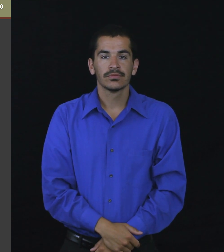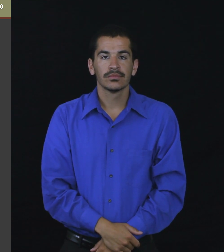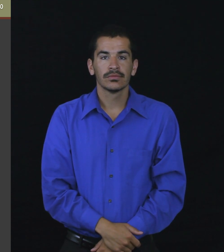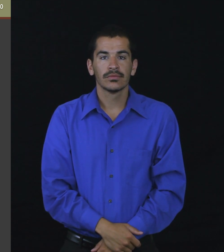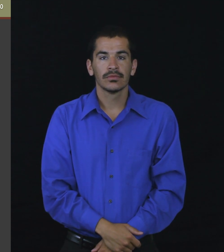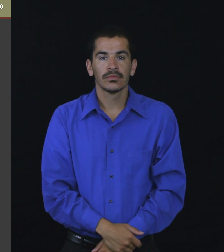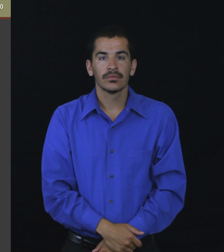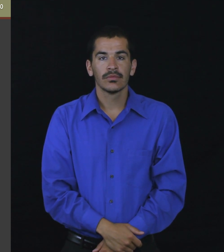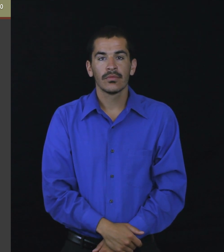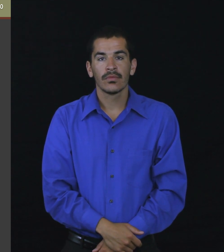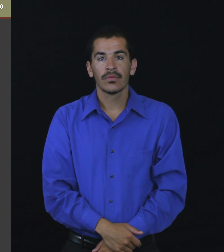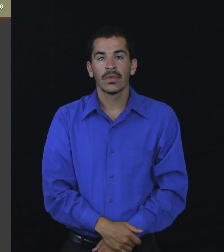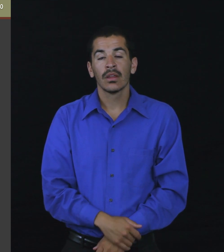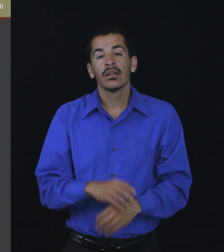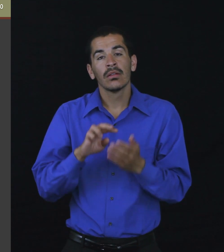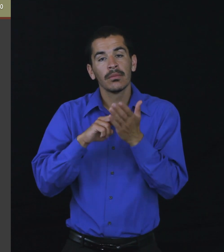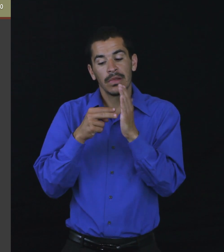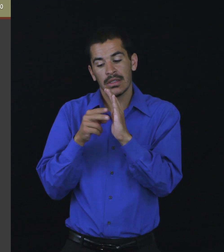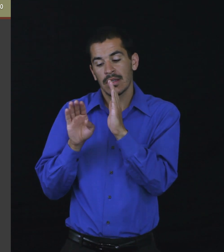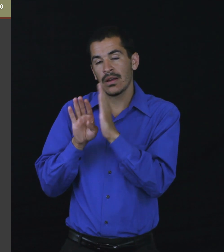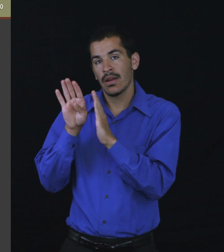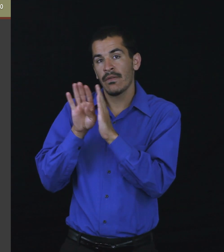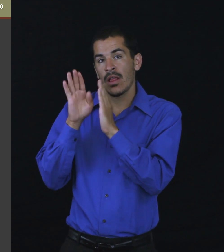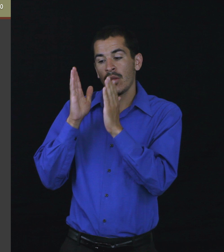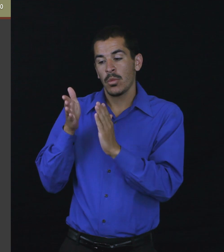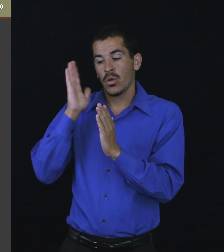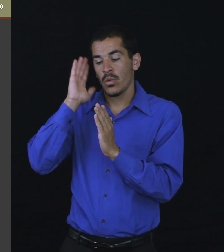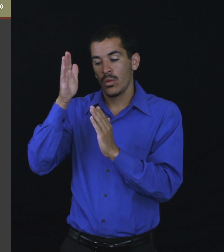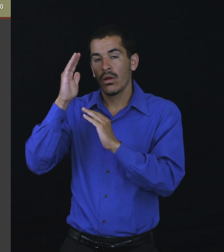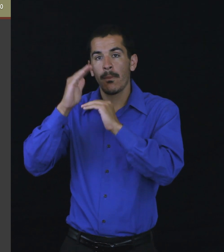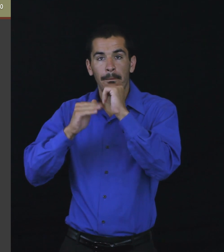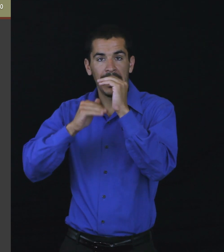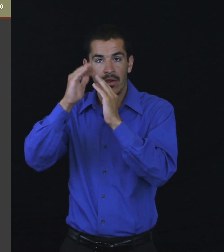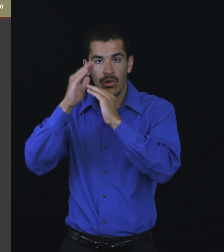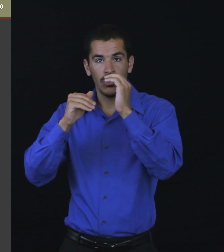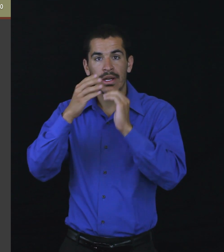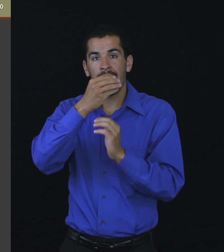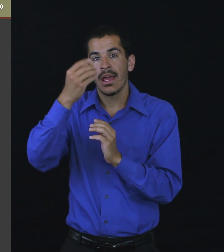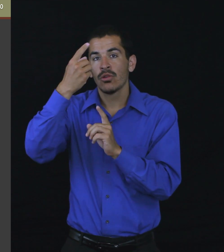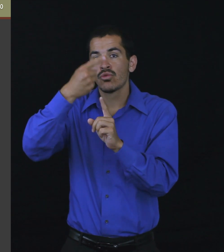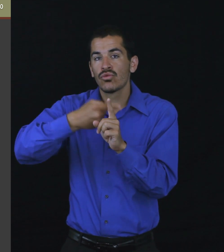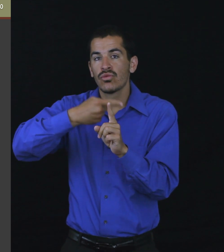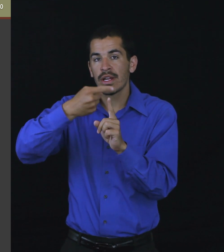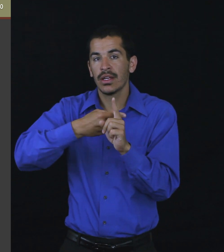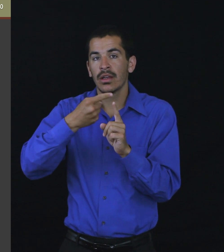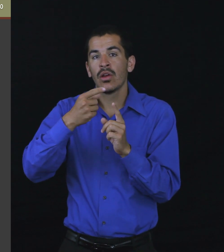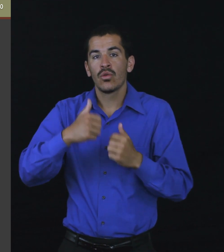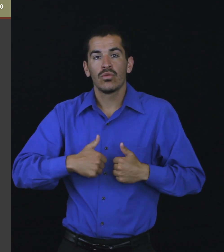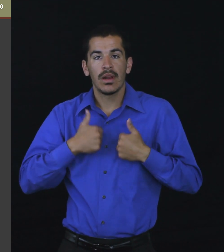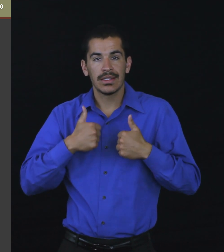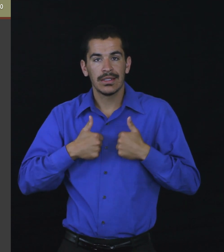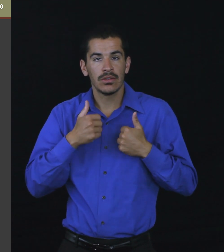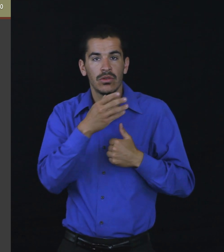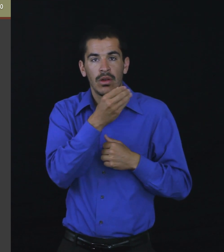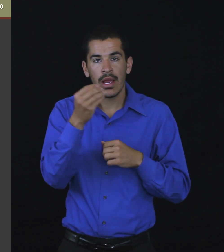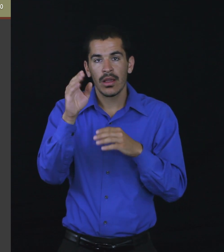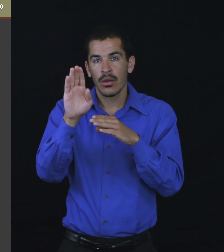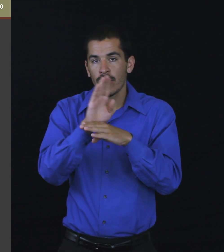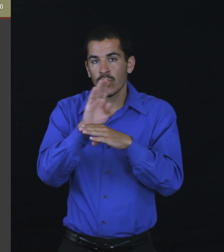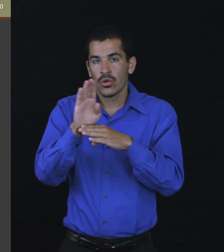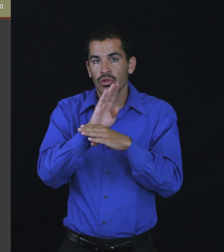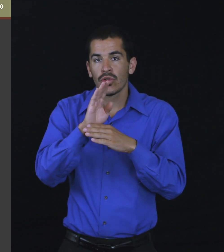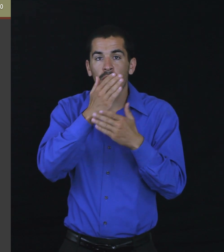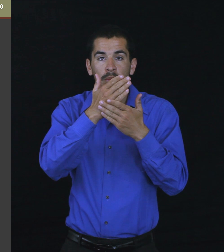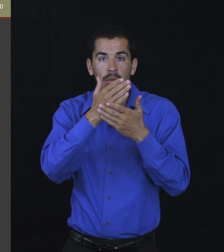The developer would build and lease residential and commercial parts on one site.